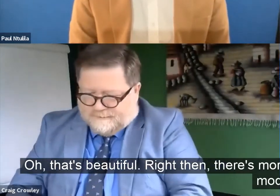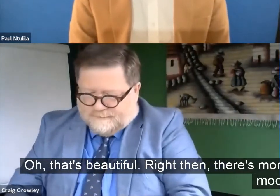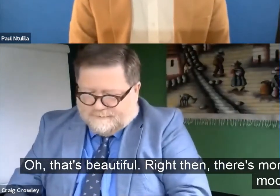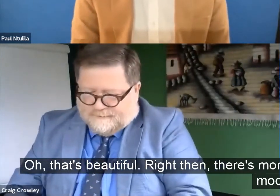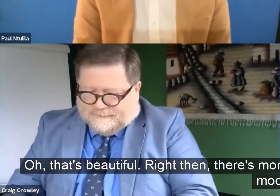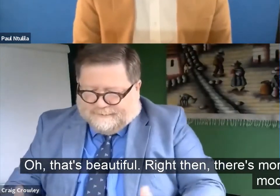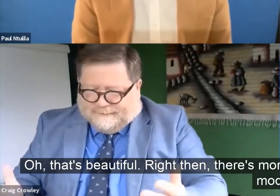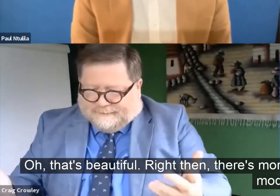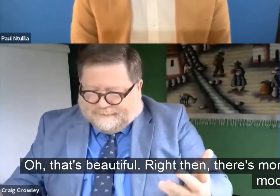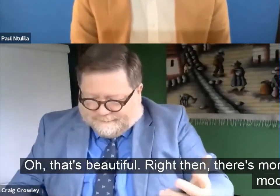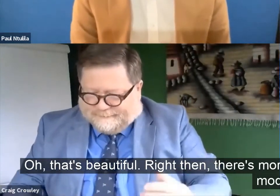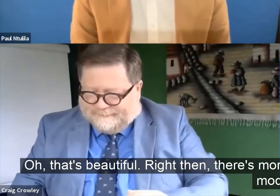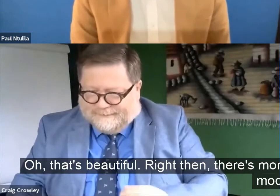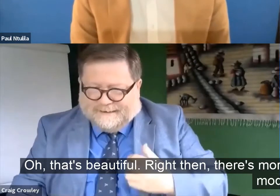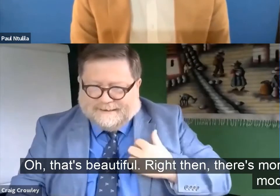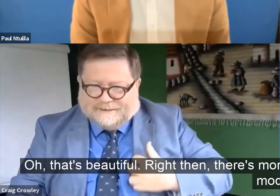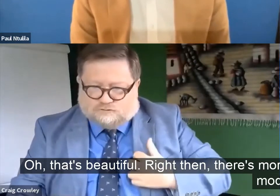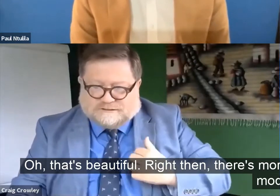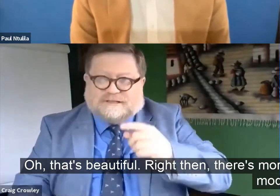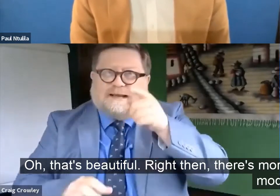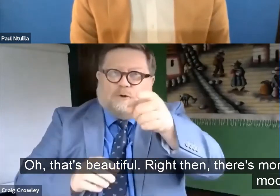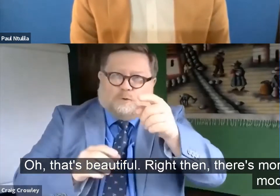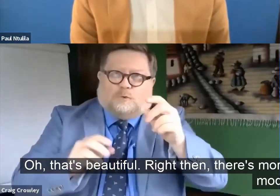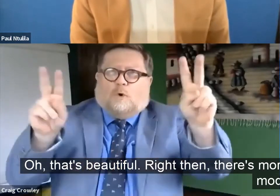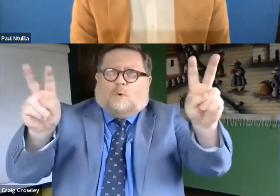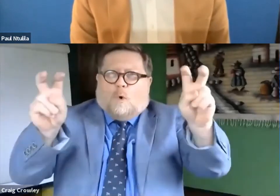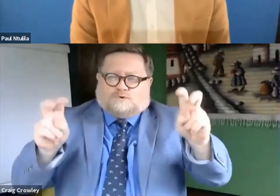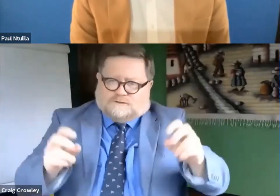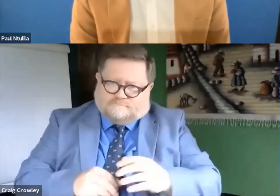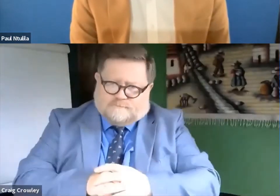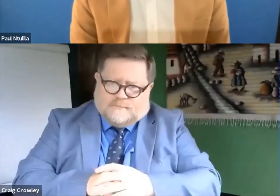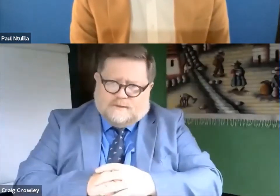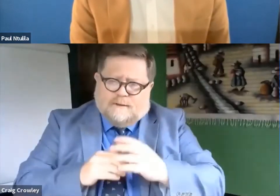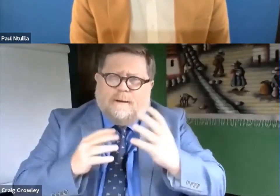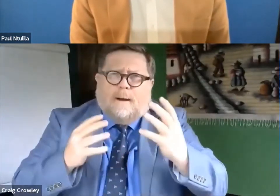more things and more questions here linked to role models.